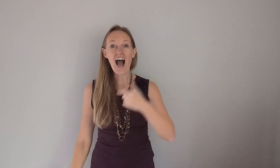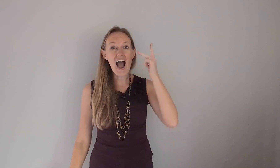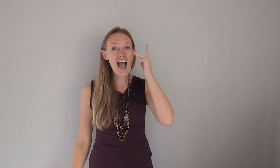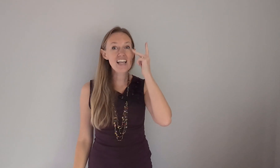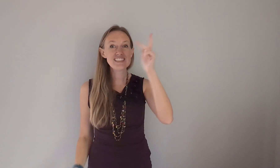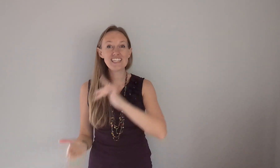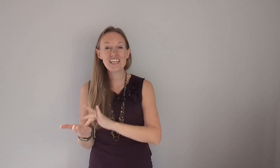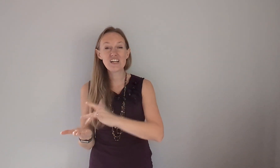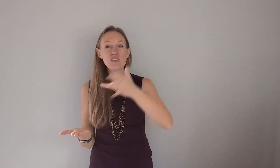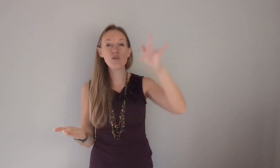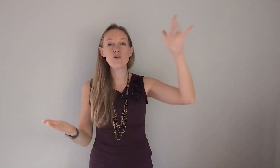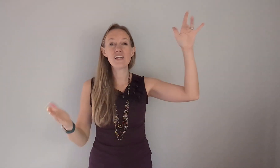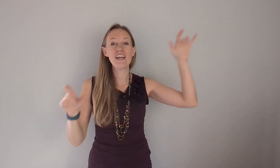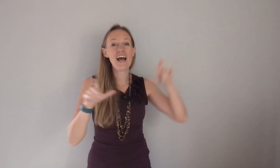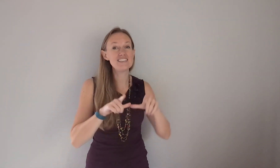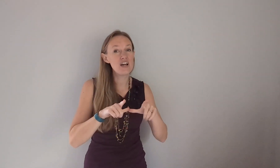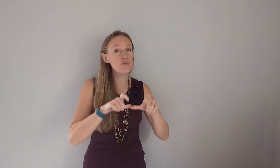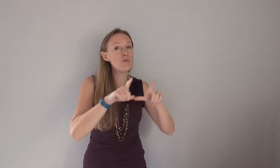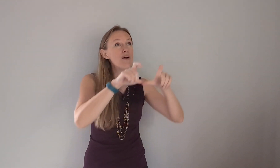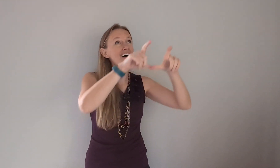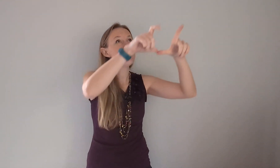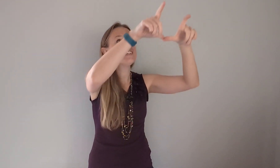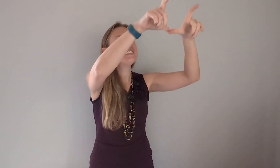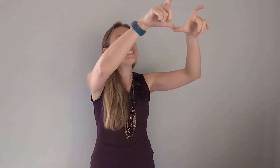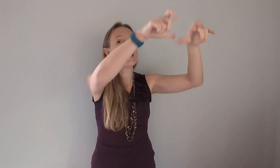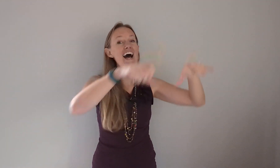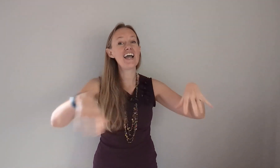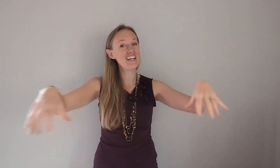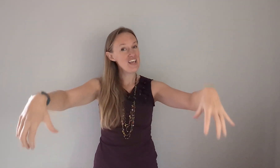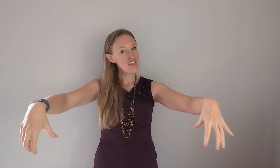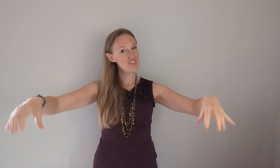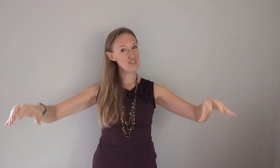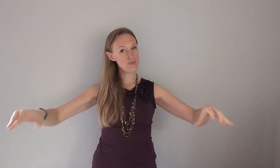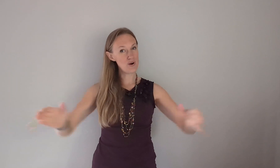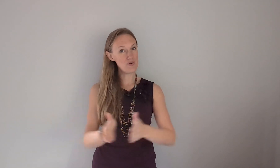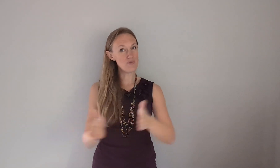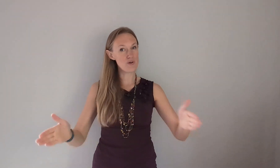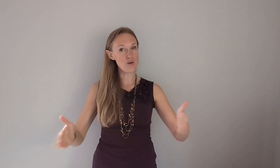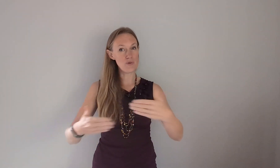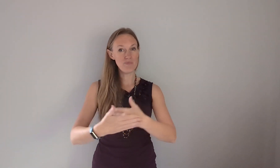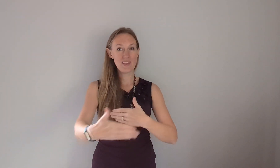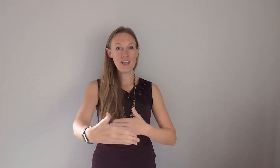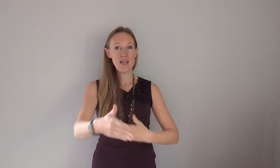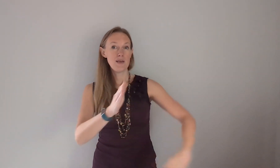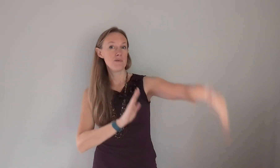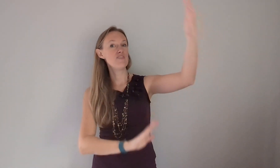I see glory as I run inside the throne room.